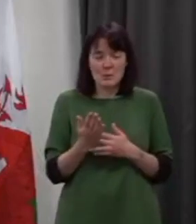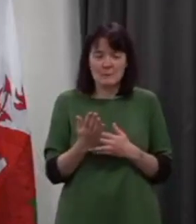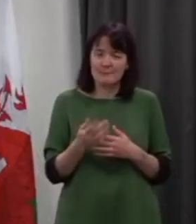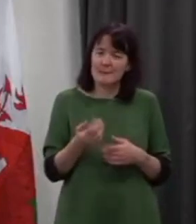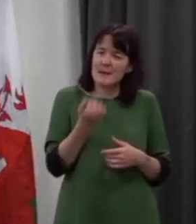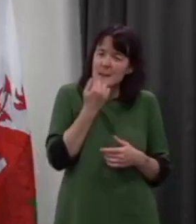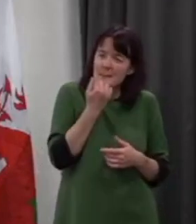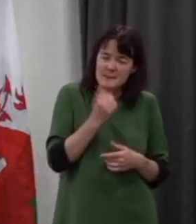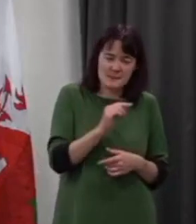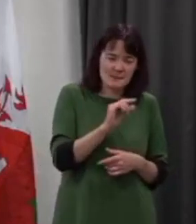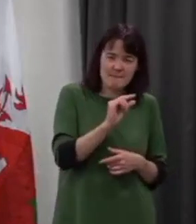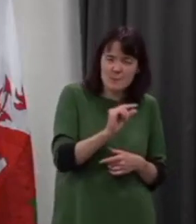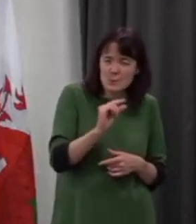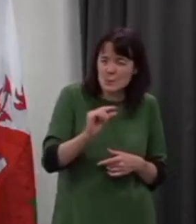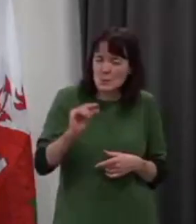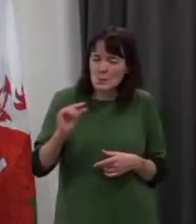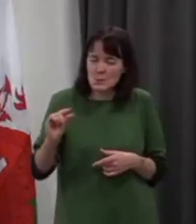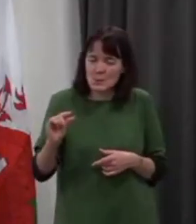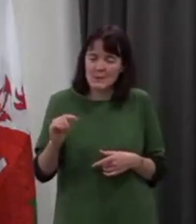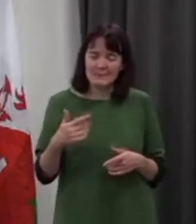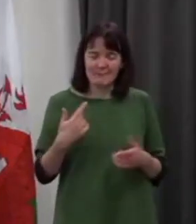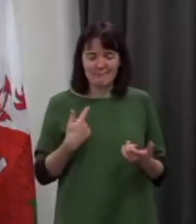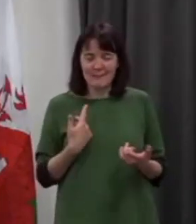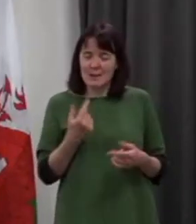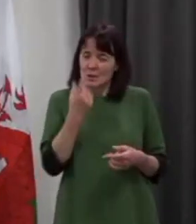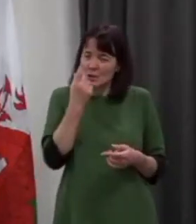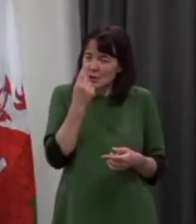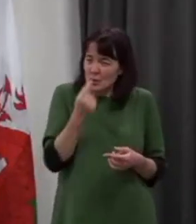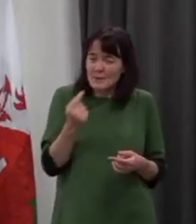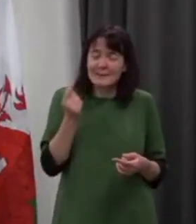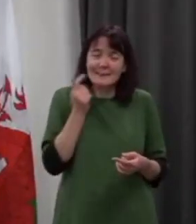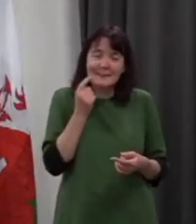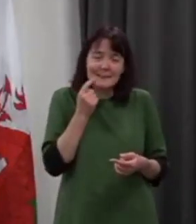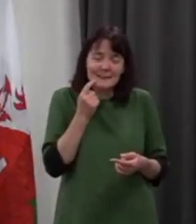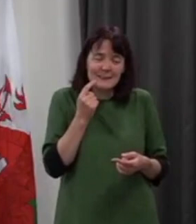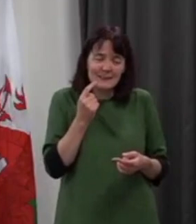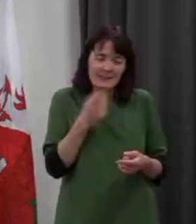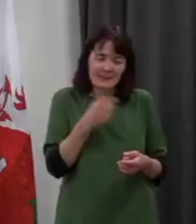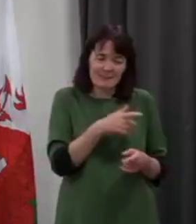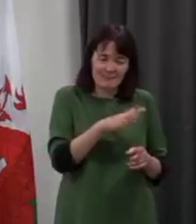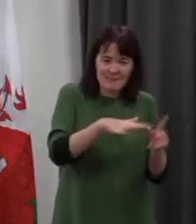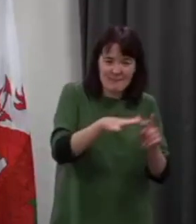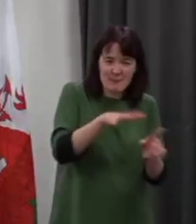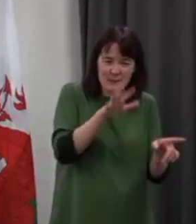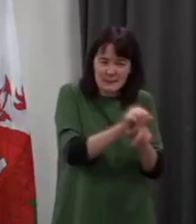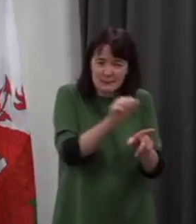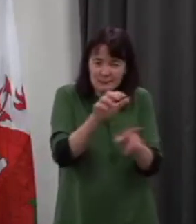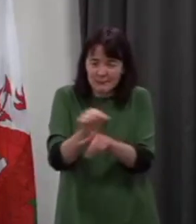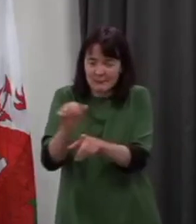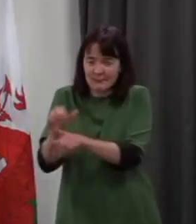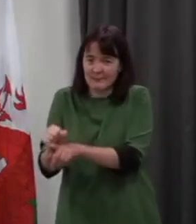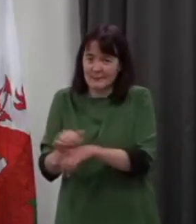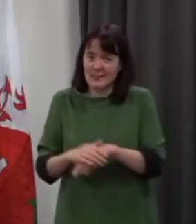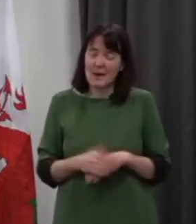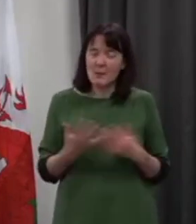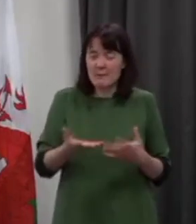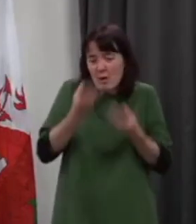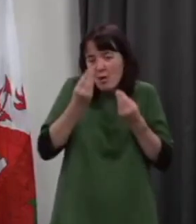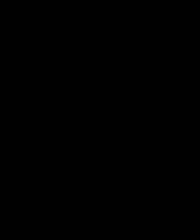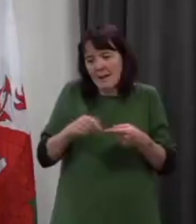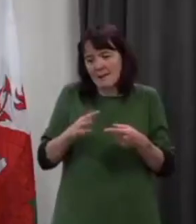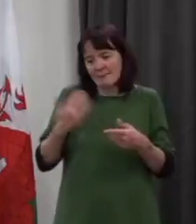identify the families or the people involved. Part of the lesson learning from doing something that we haven't had to do before.